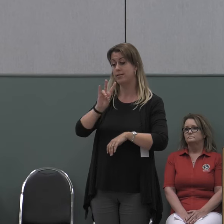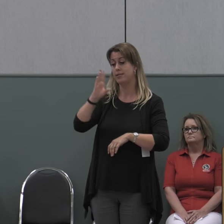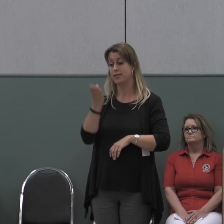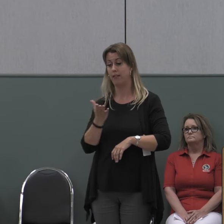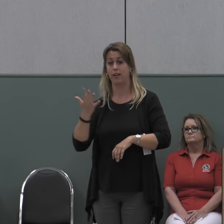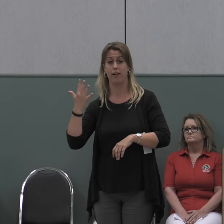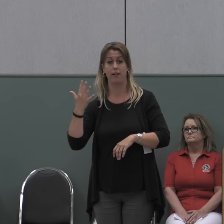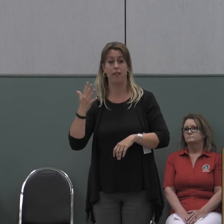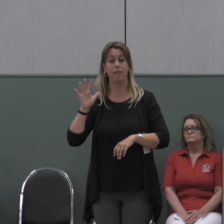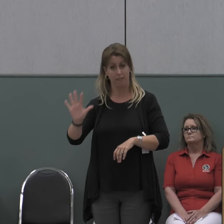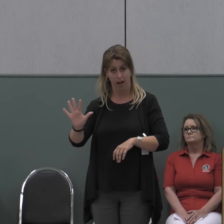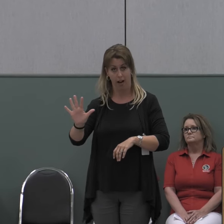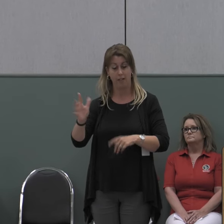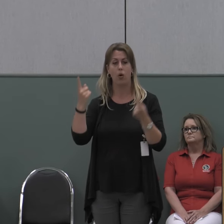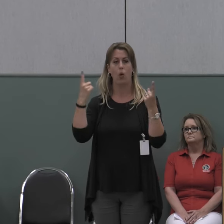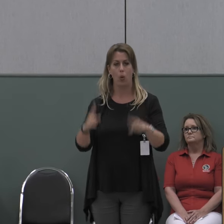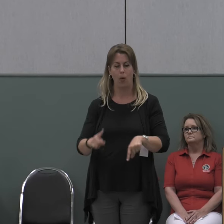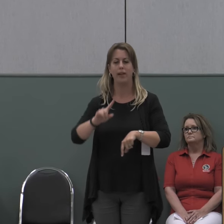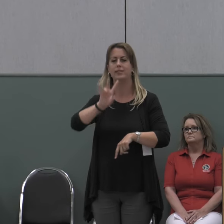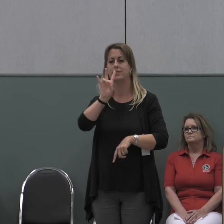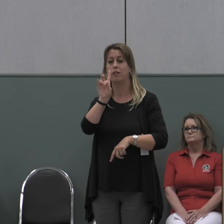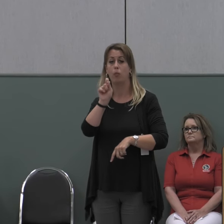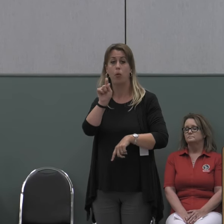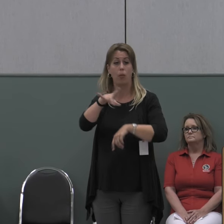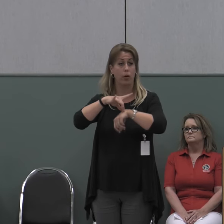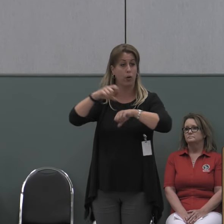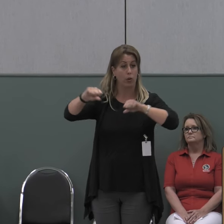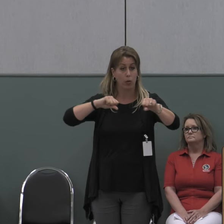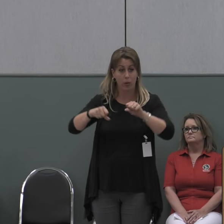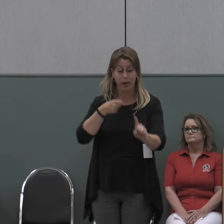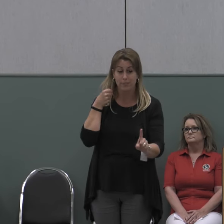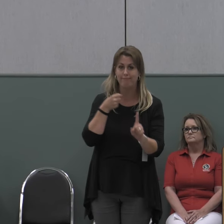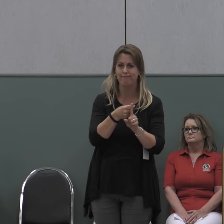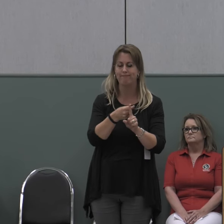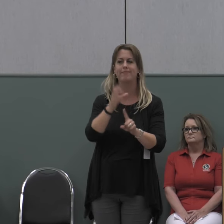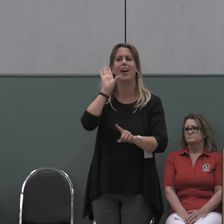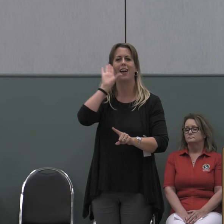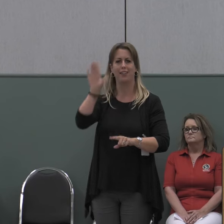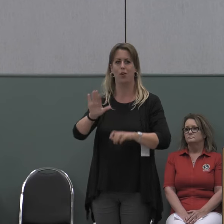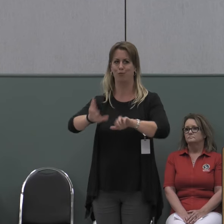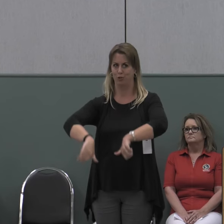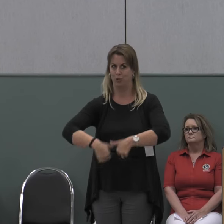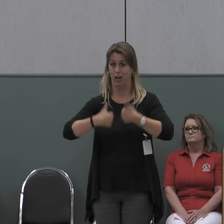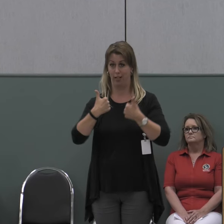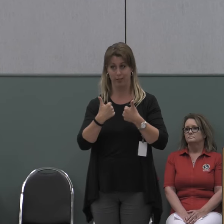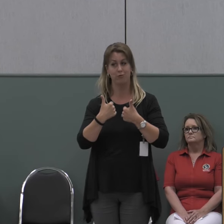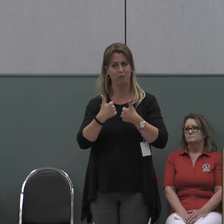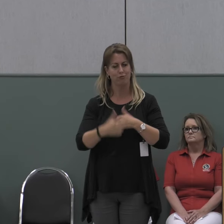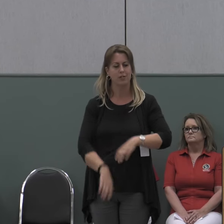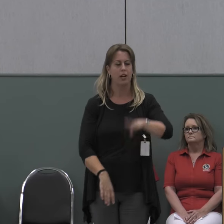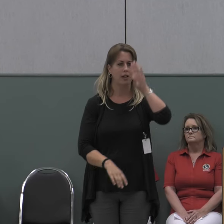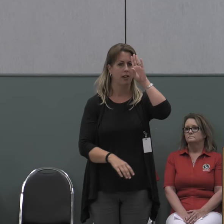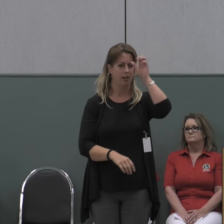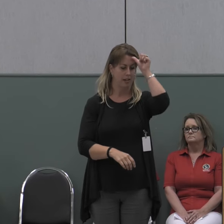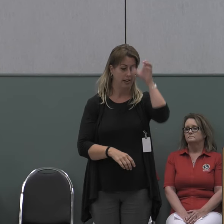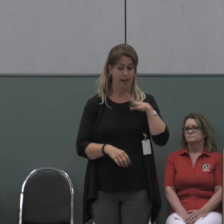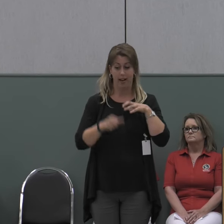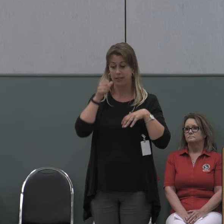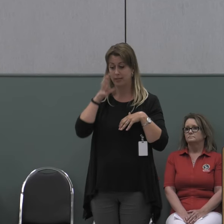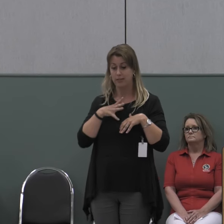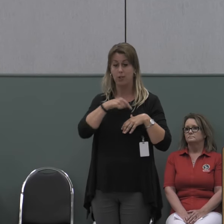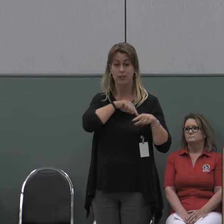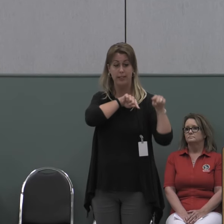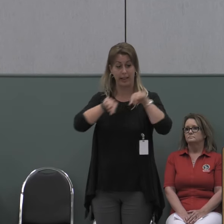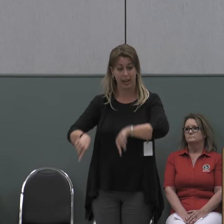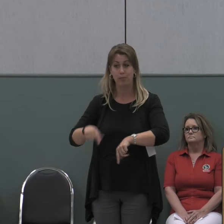7-1, and our guys and gals were out there to serve you guys, respond to emergencies,